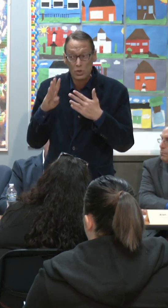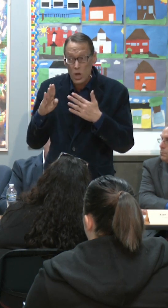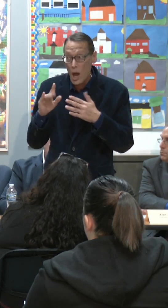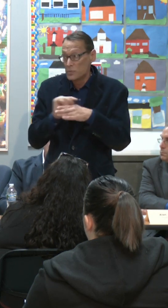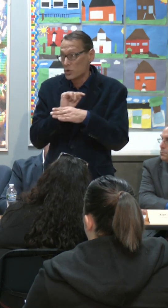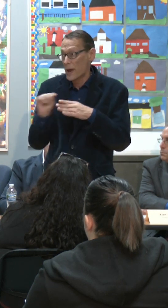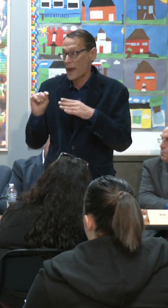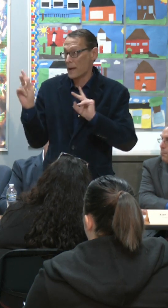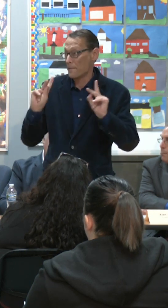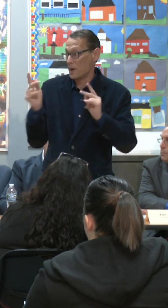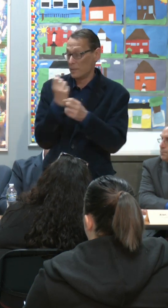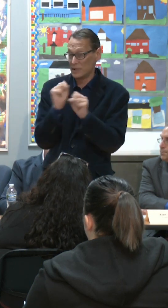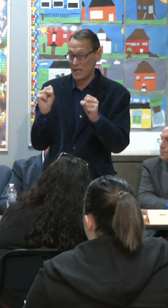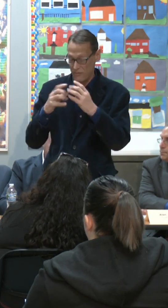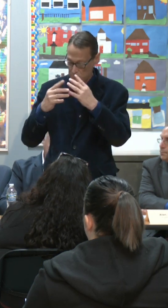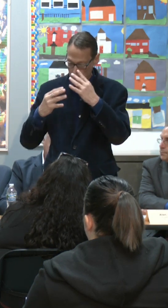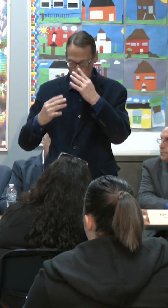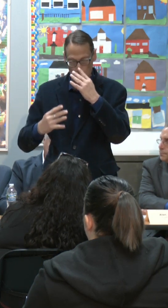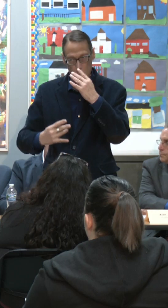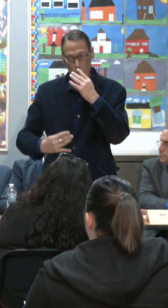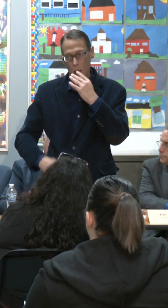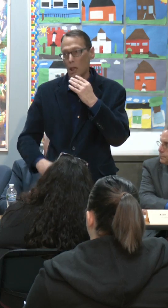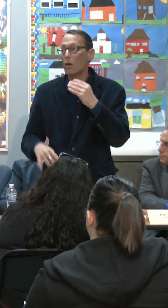at MYC, what's it?